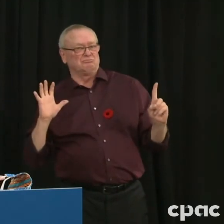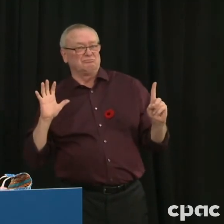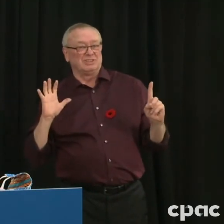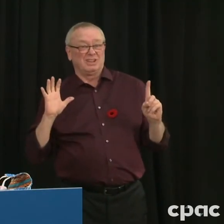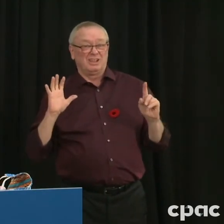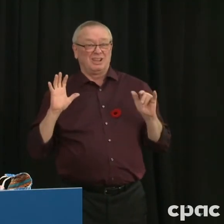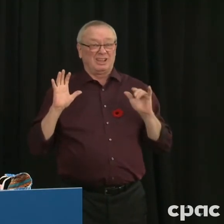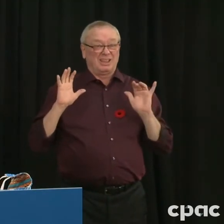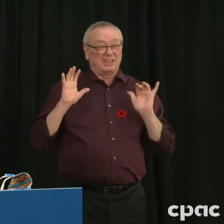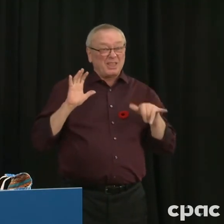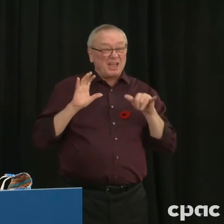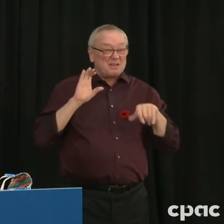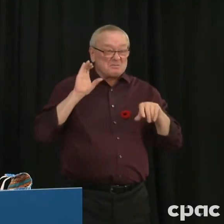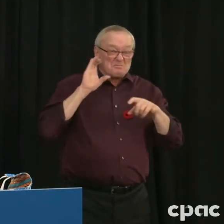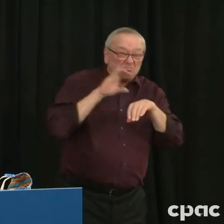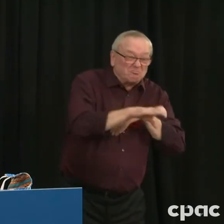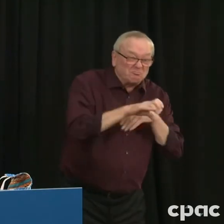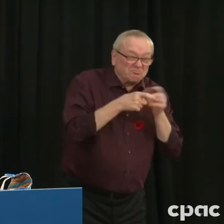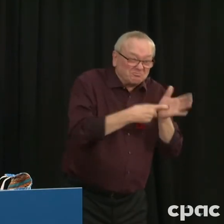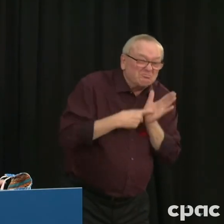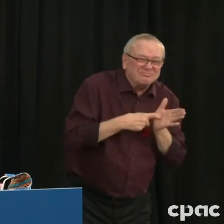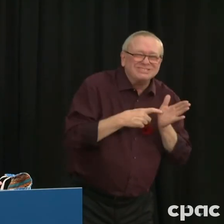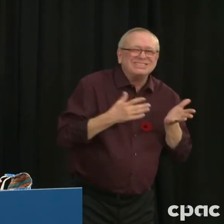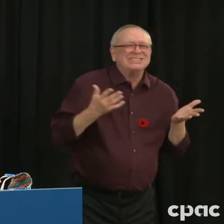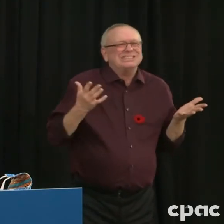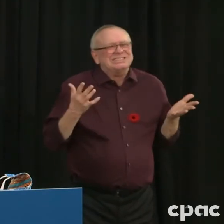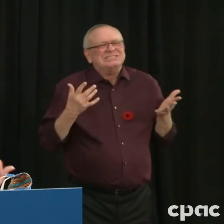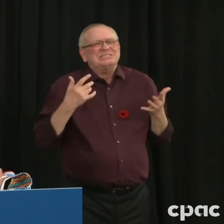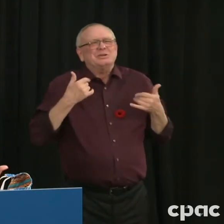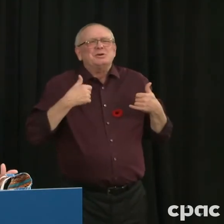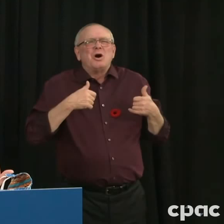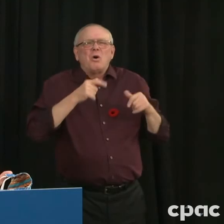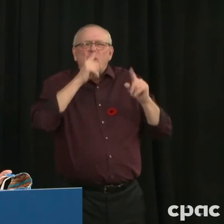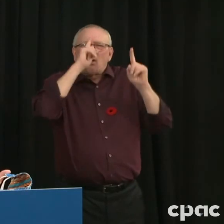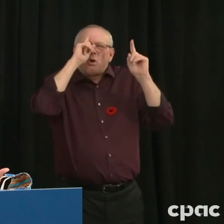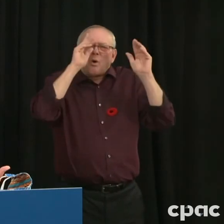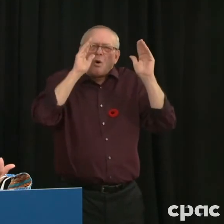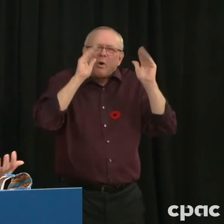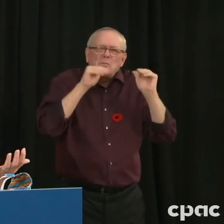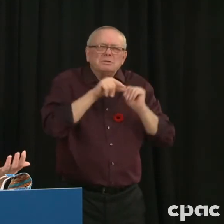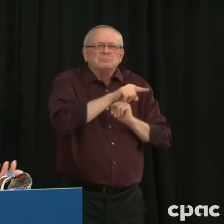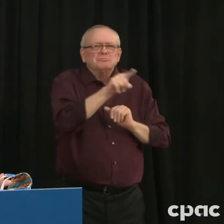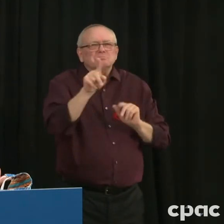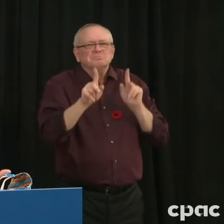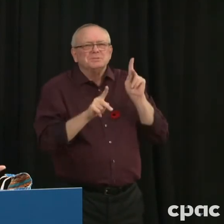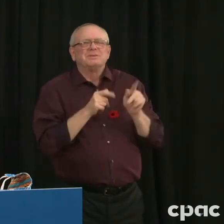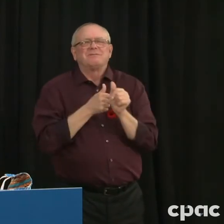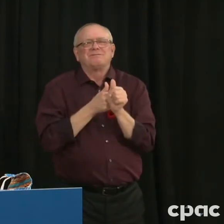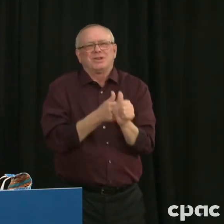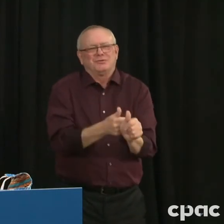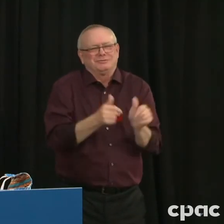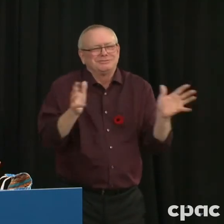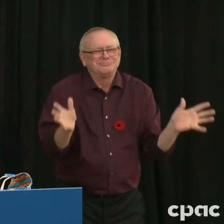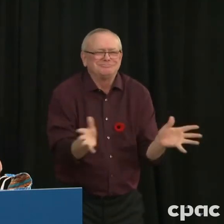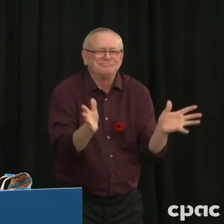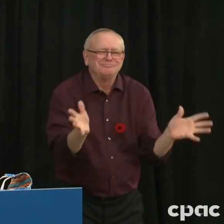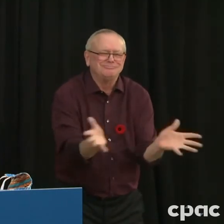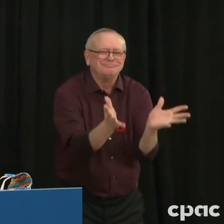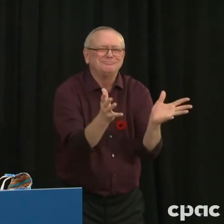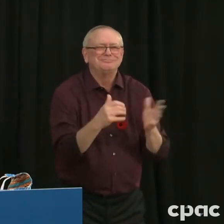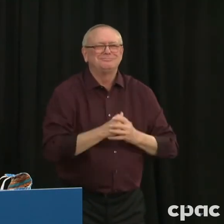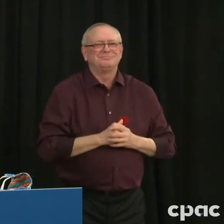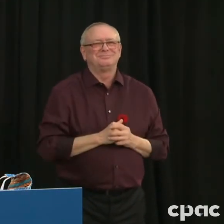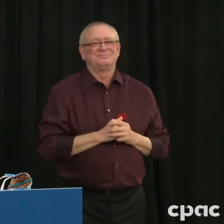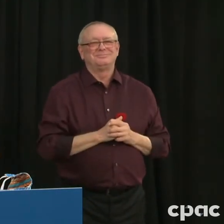we need to rely on Albertans to work with us. And when we see, again, that 40% of transmission in households and those social